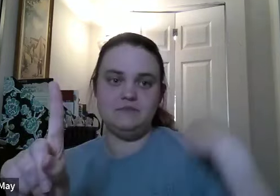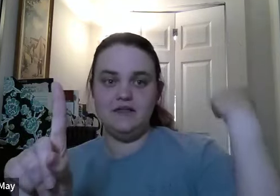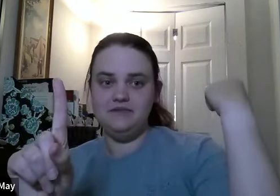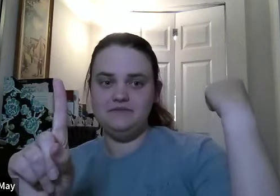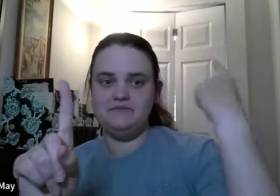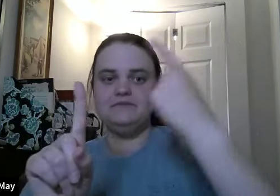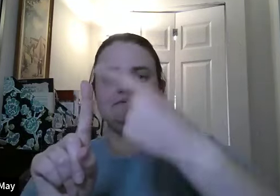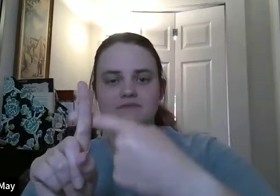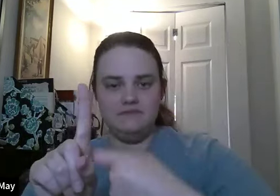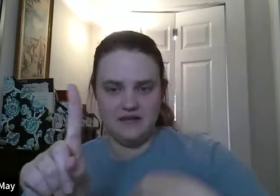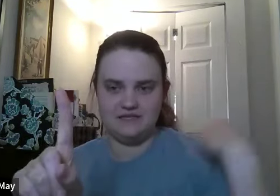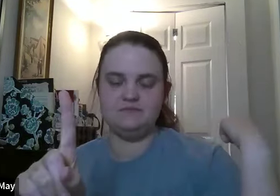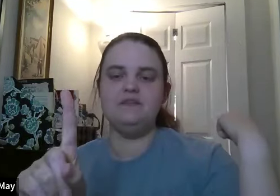Last month. Last month.